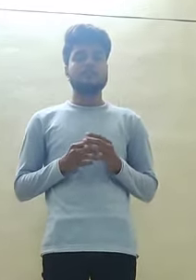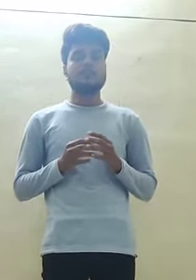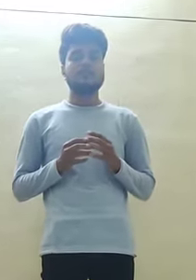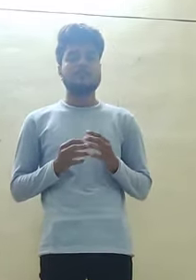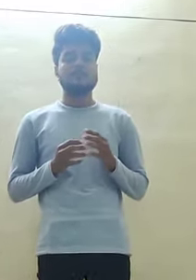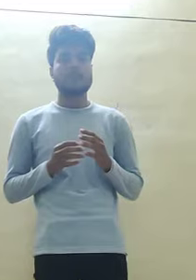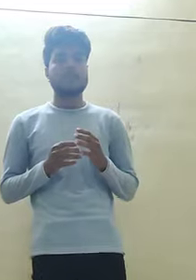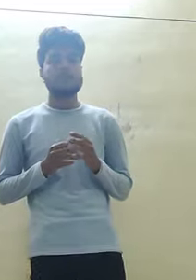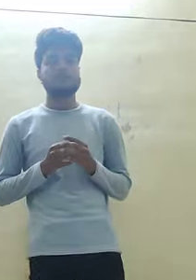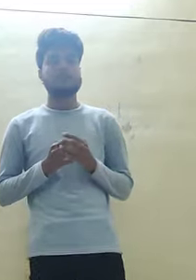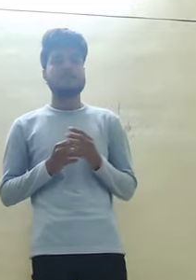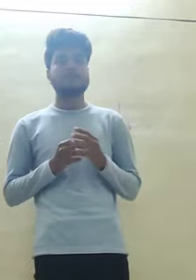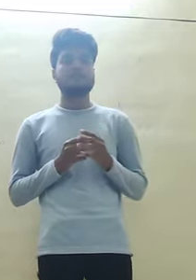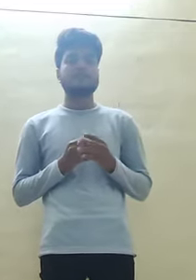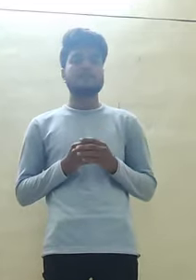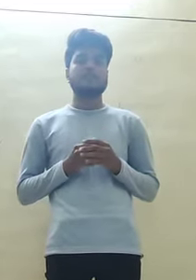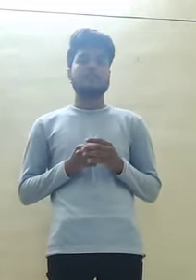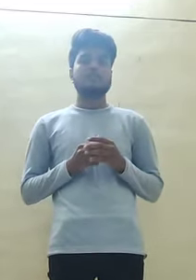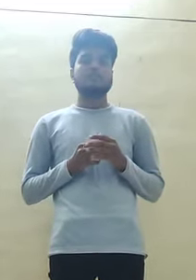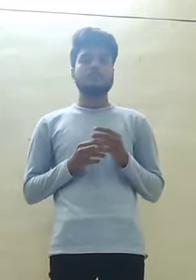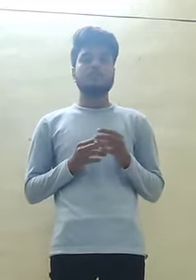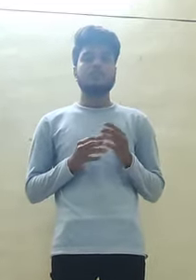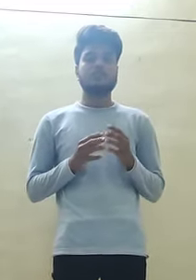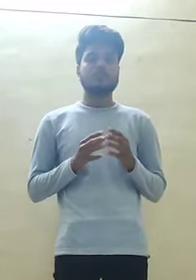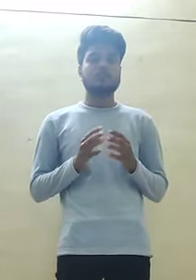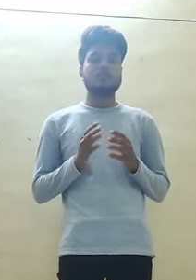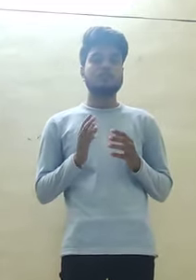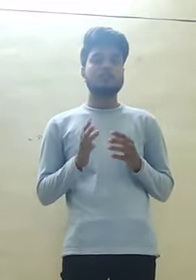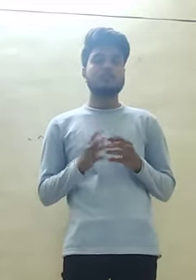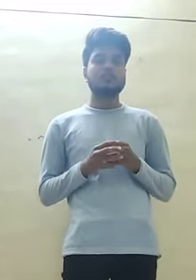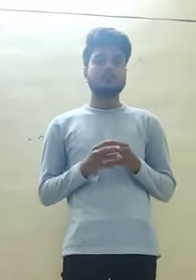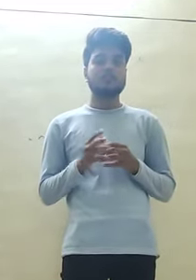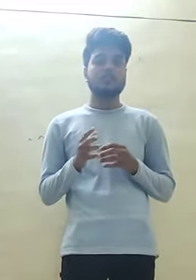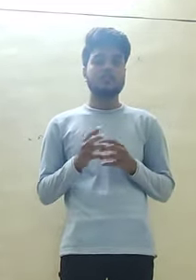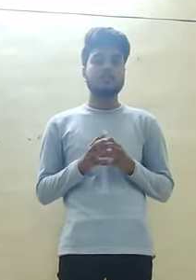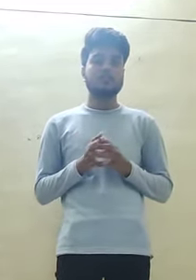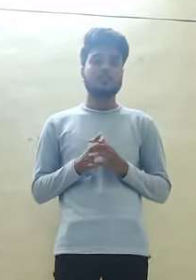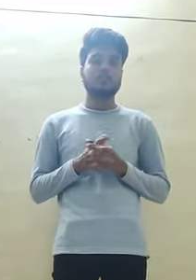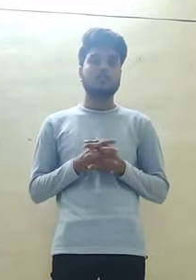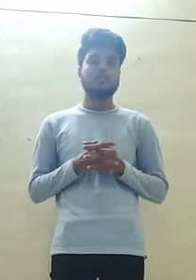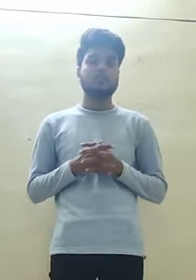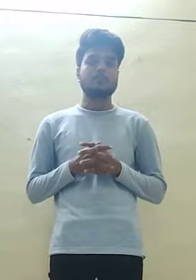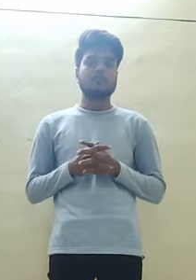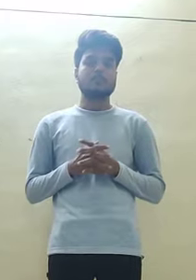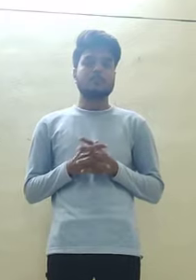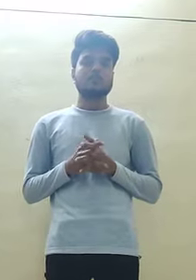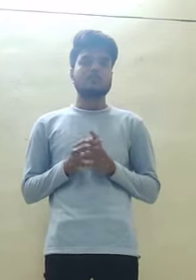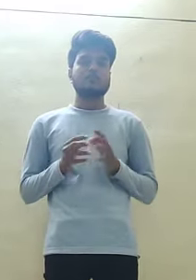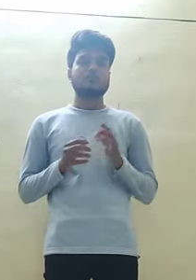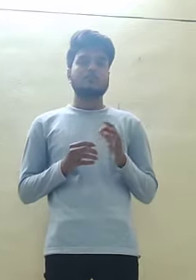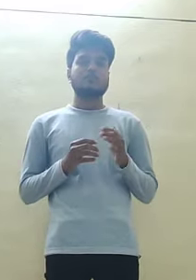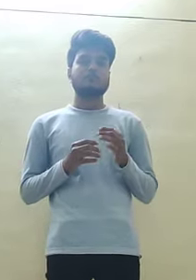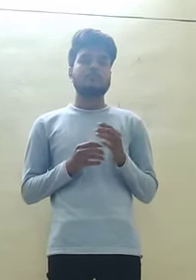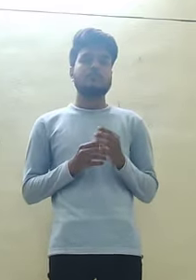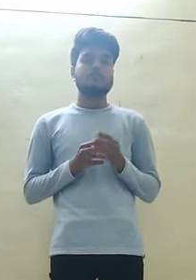is Lambda expression in Java. So this is my first or original video in this particular topic. So first we will see what